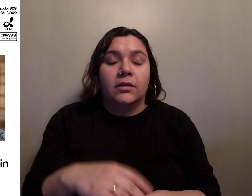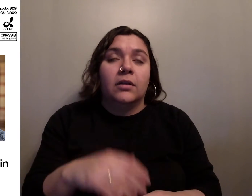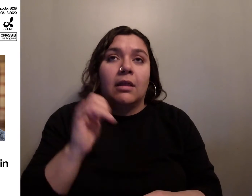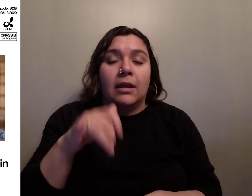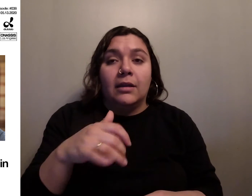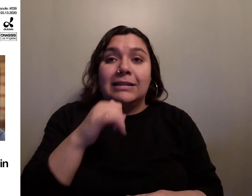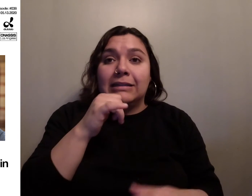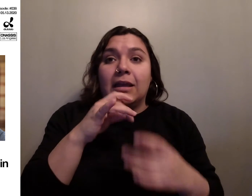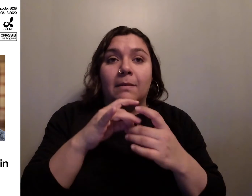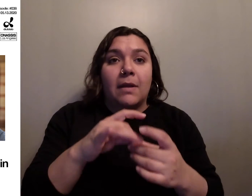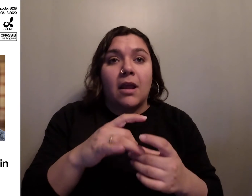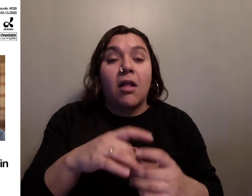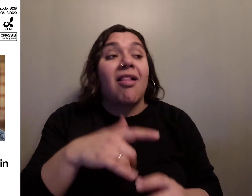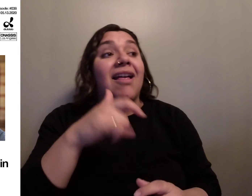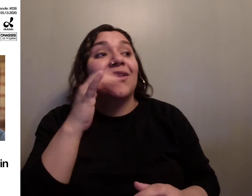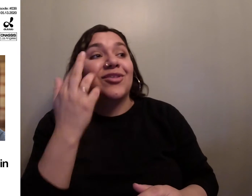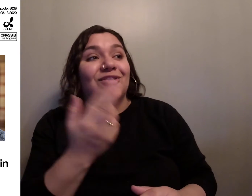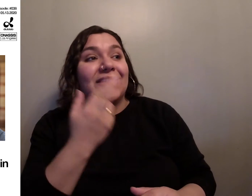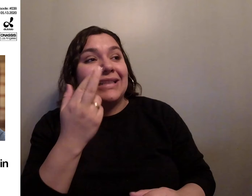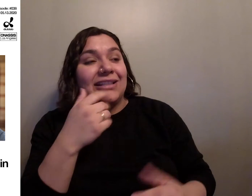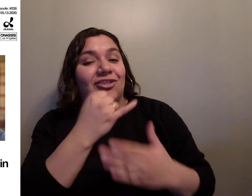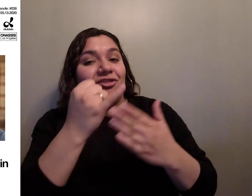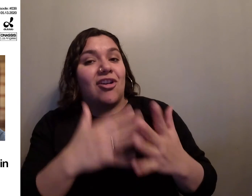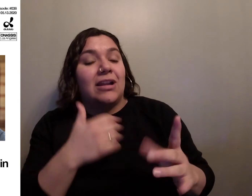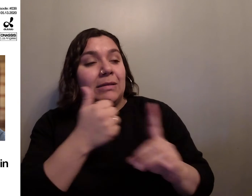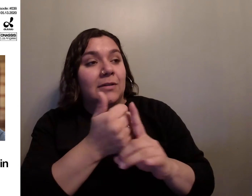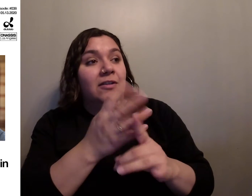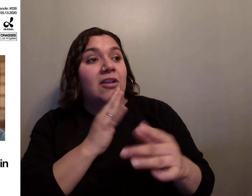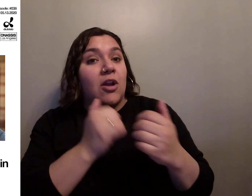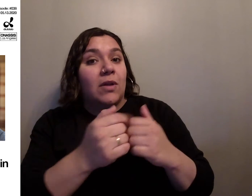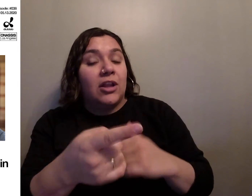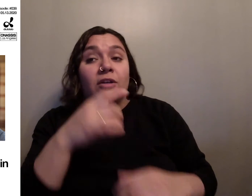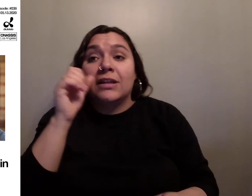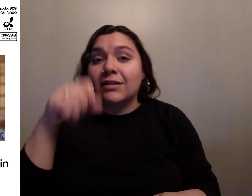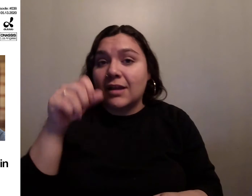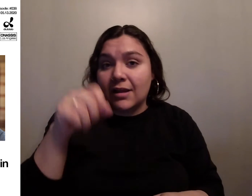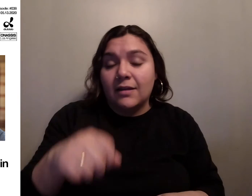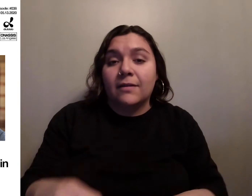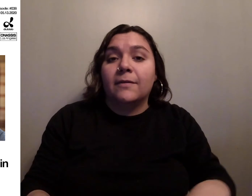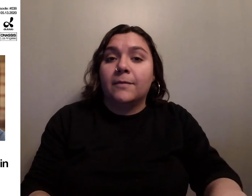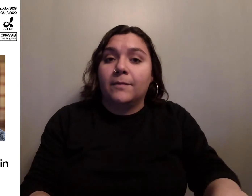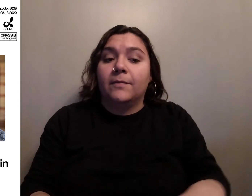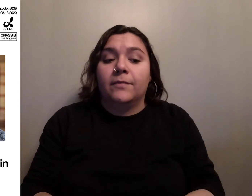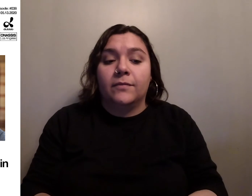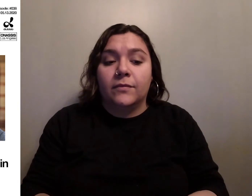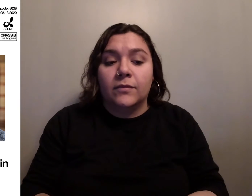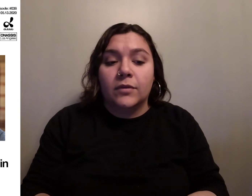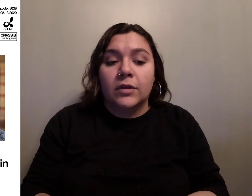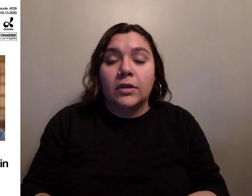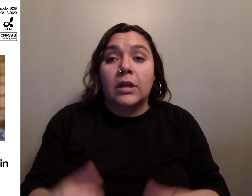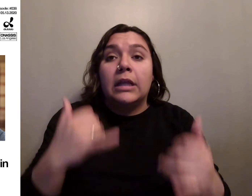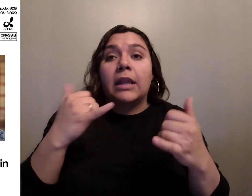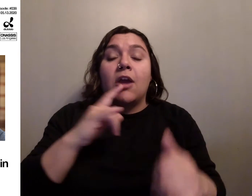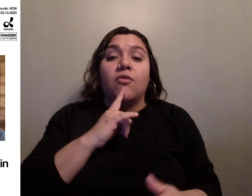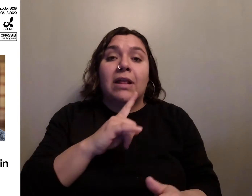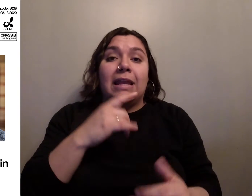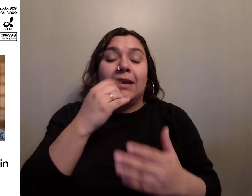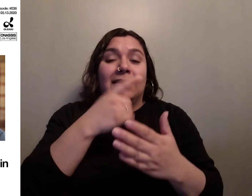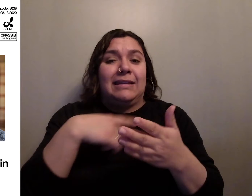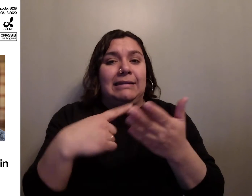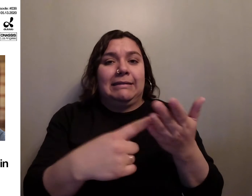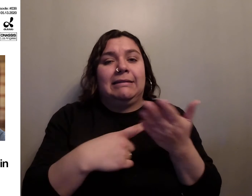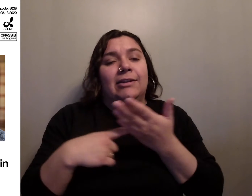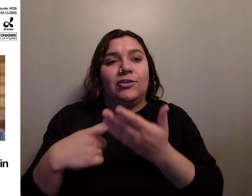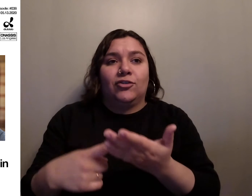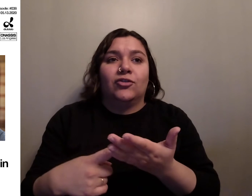about, that's why that's why the artists are talking to you. Yeah. And